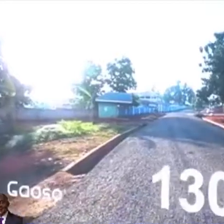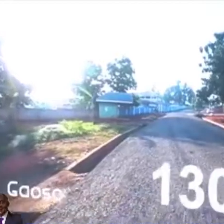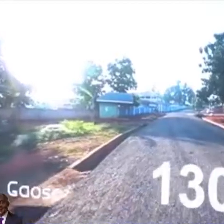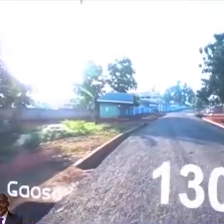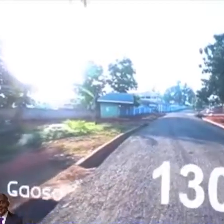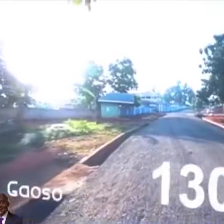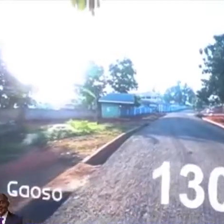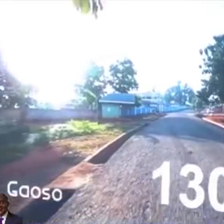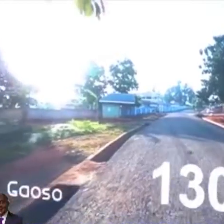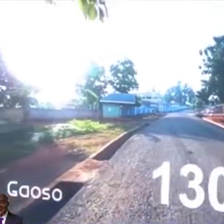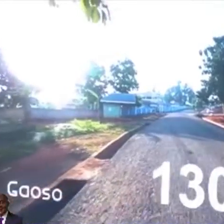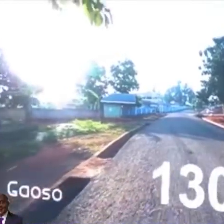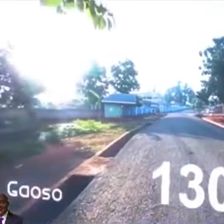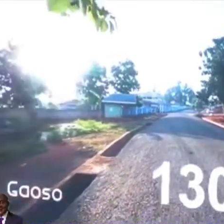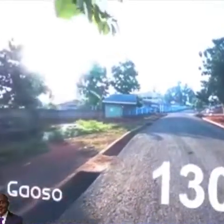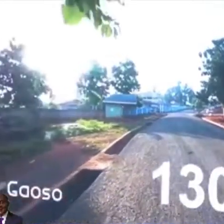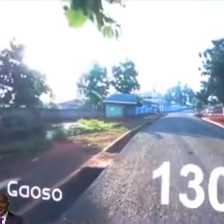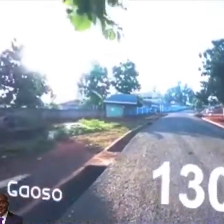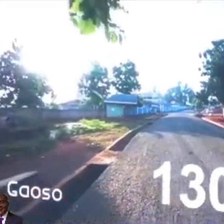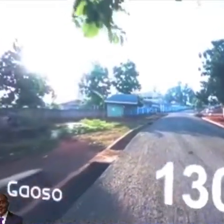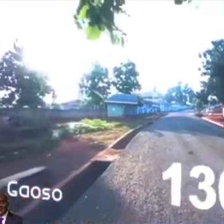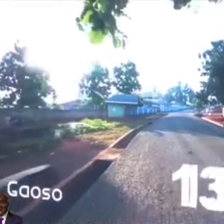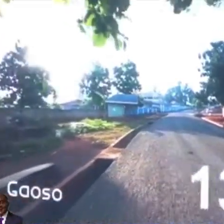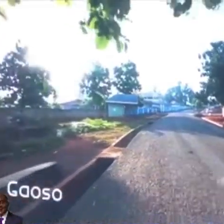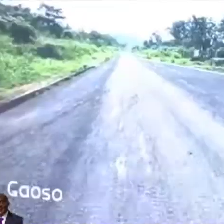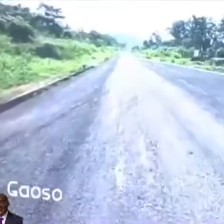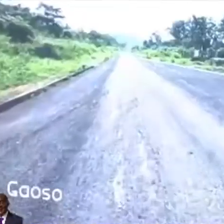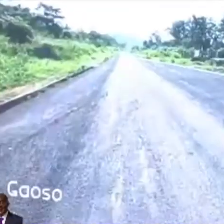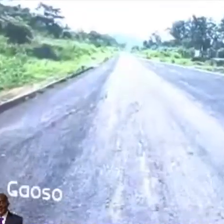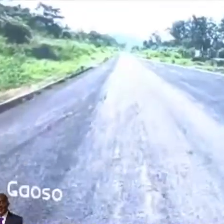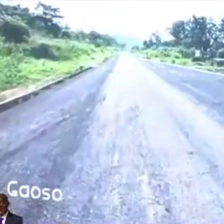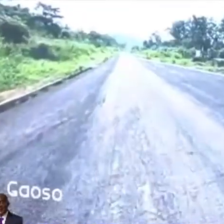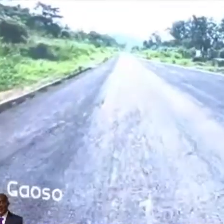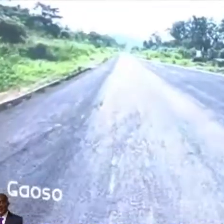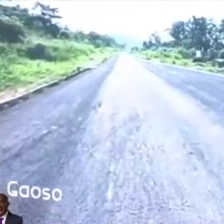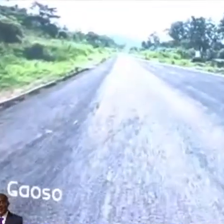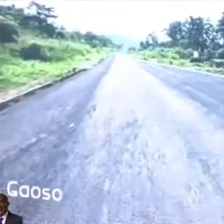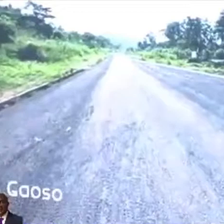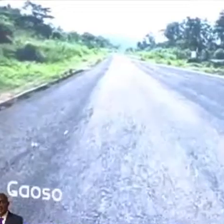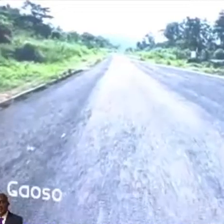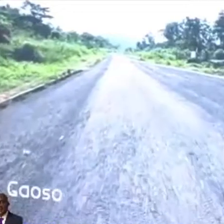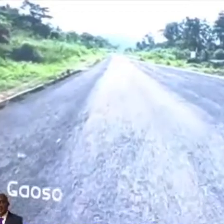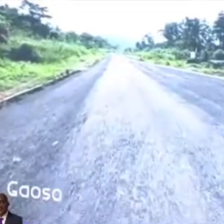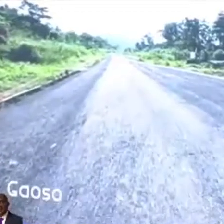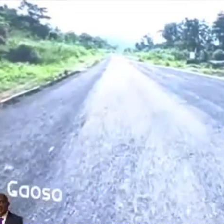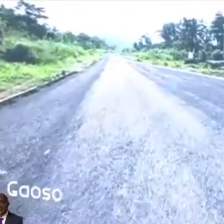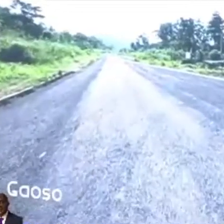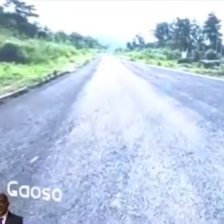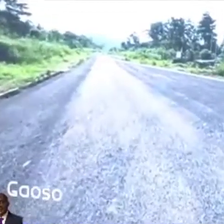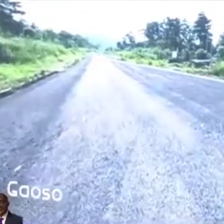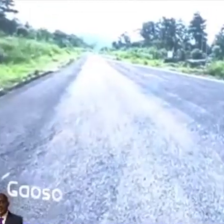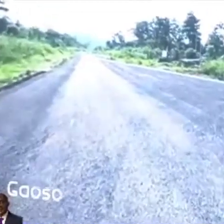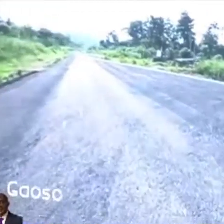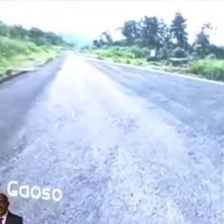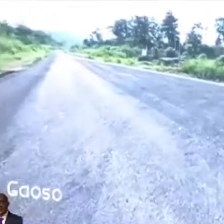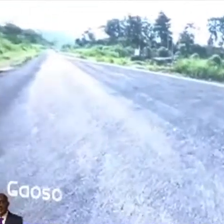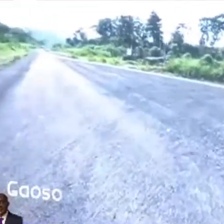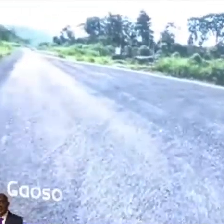130 kilometers of periodic regraveling, spot improvement and resealing works are completed.